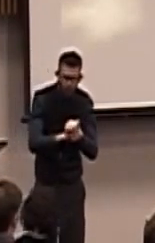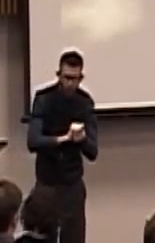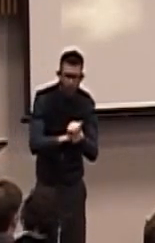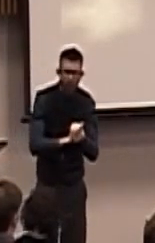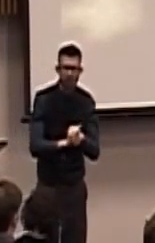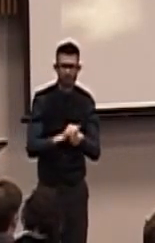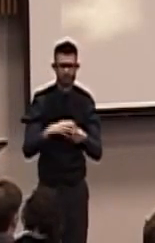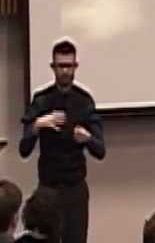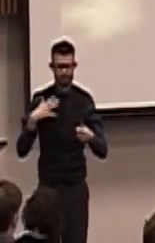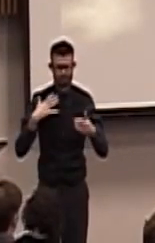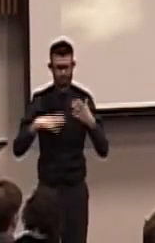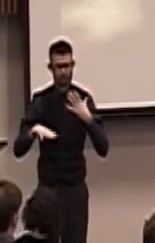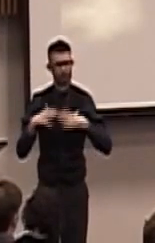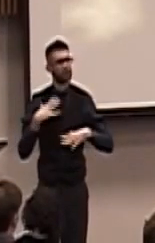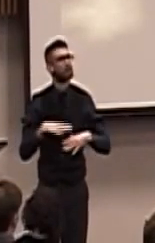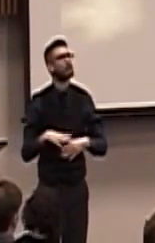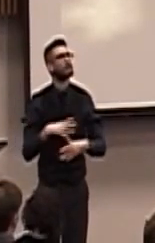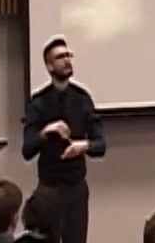sell the goods.